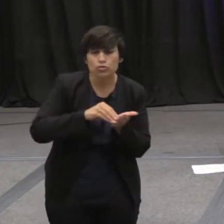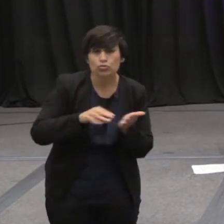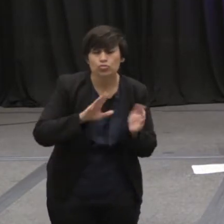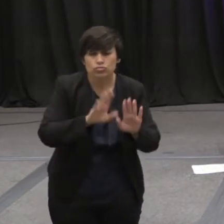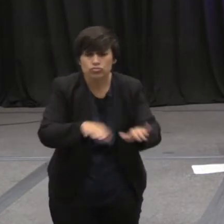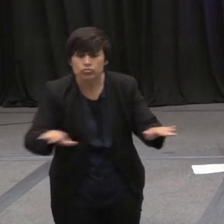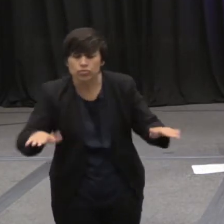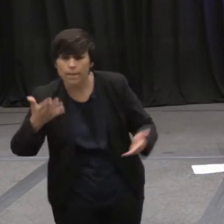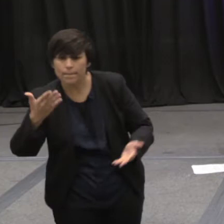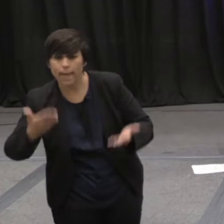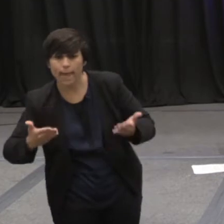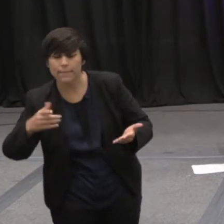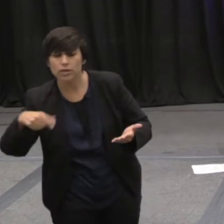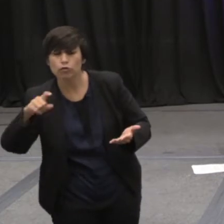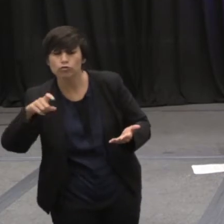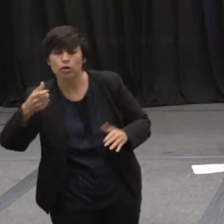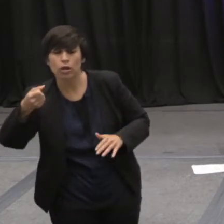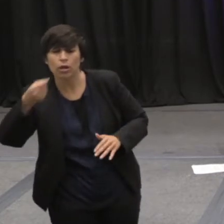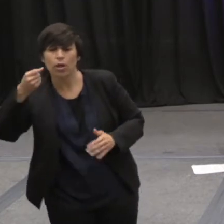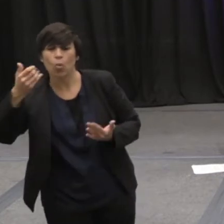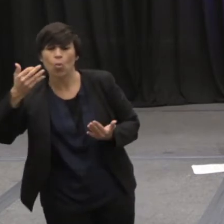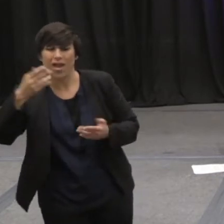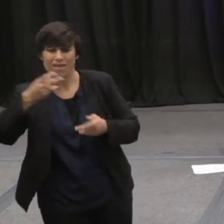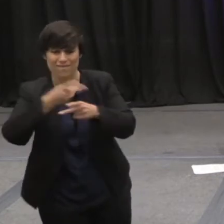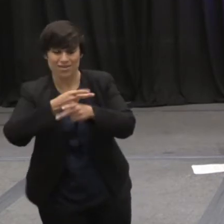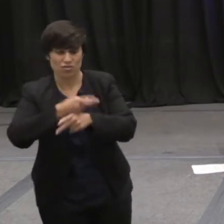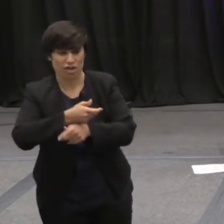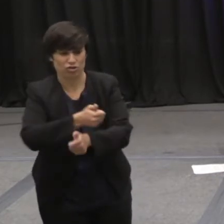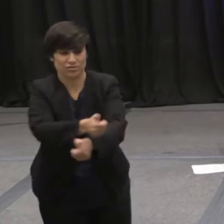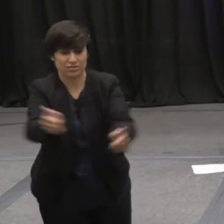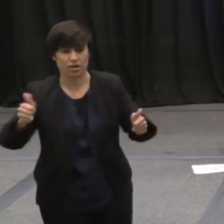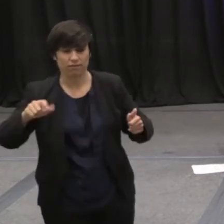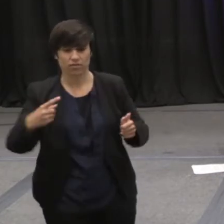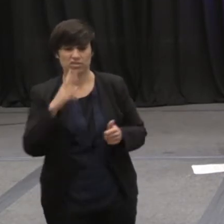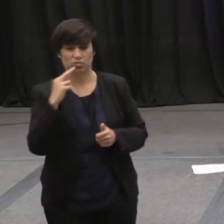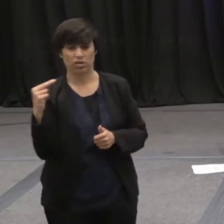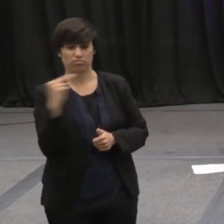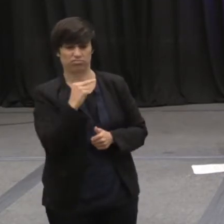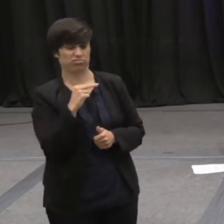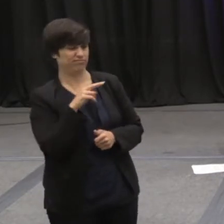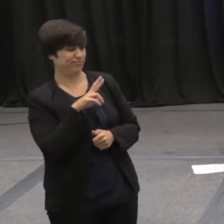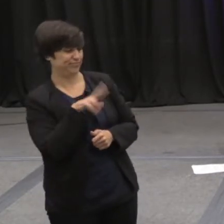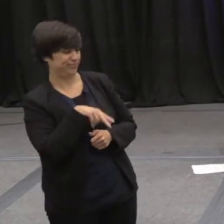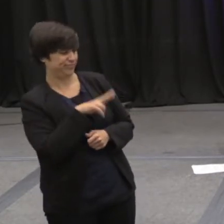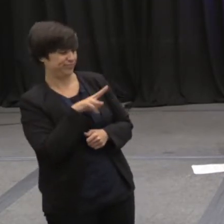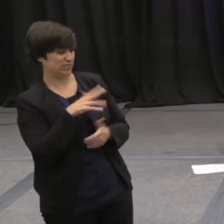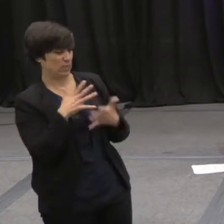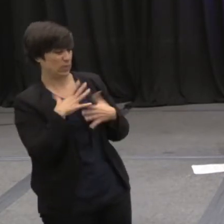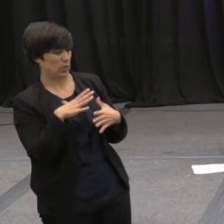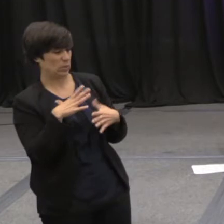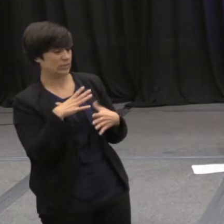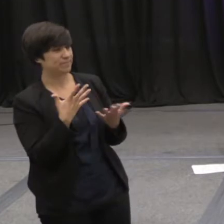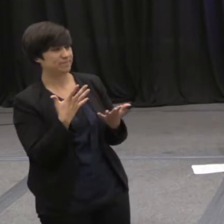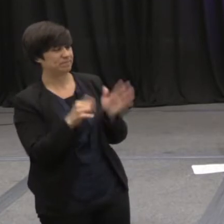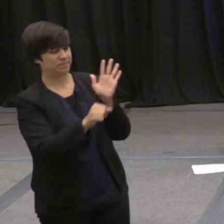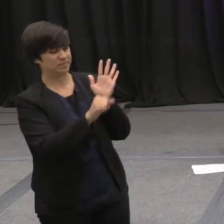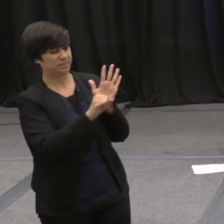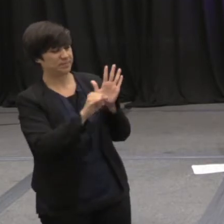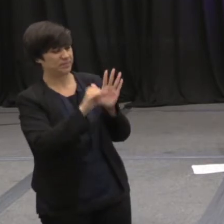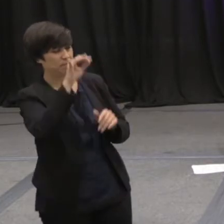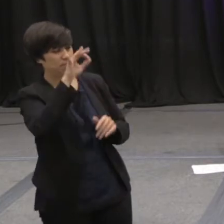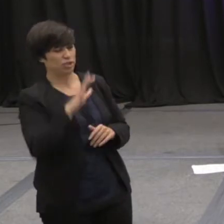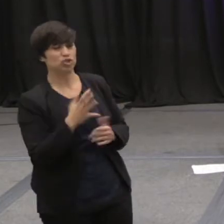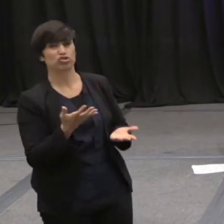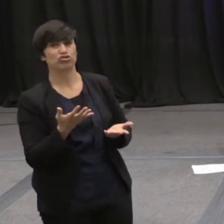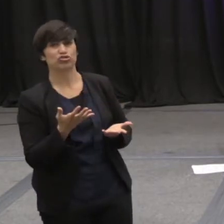you want to wait and figure yourself out first, they're going to look at me, they're going to look at the way I'm dressed, they're going to know she's a minister,